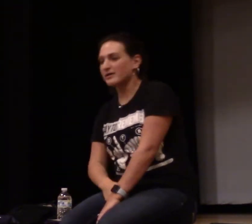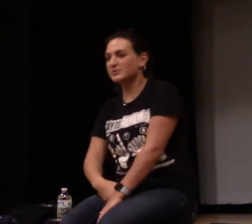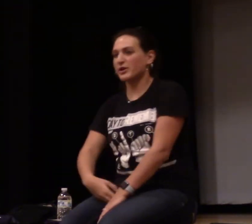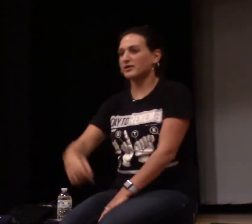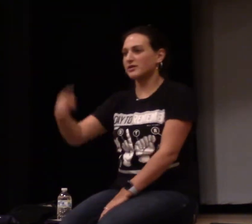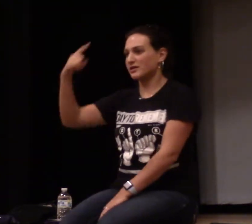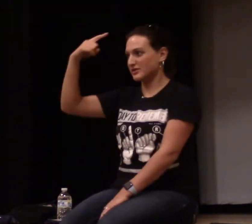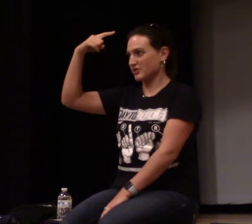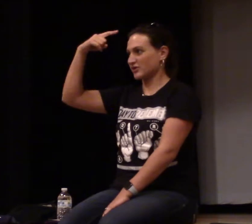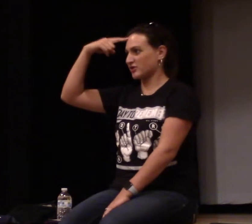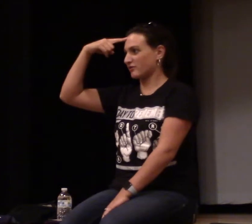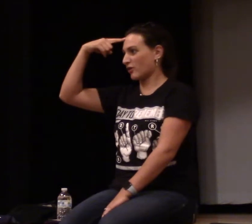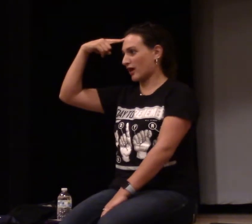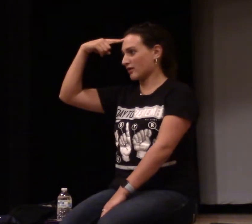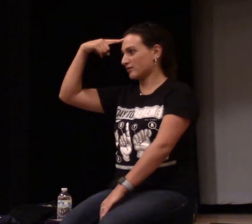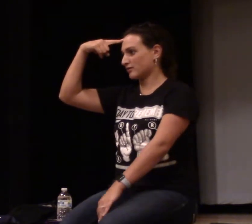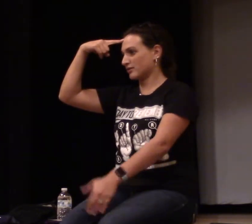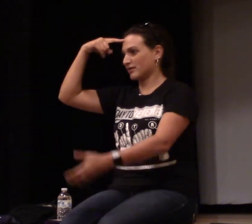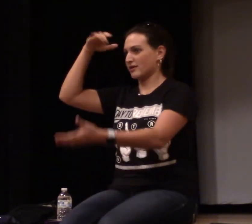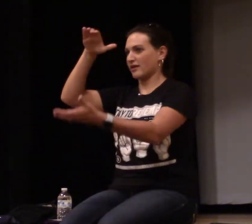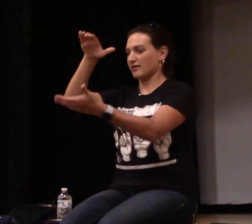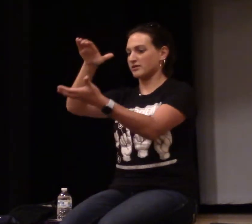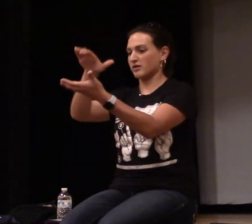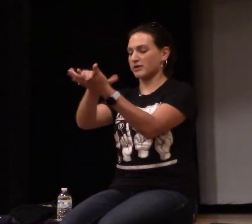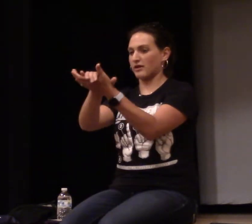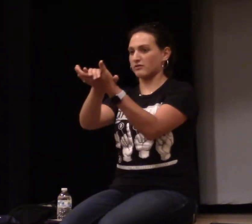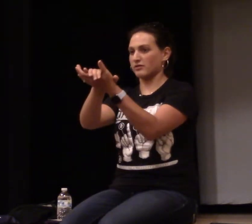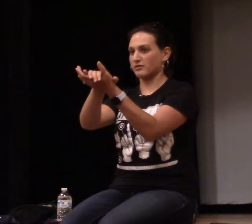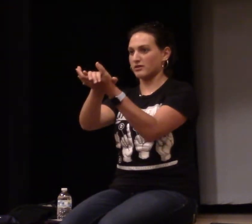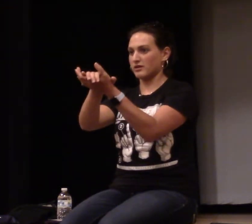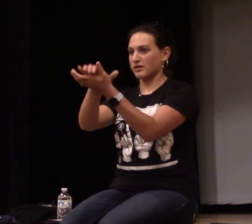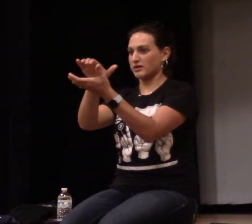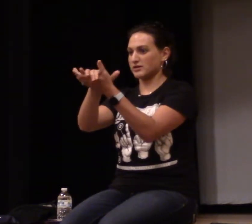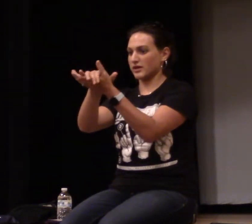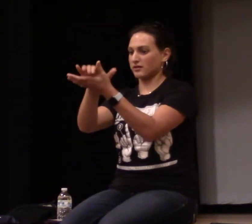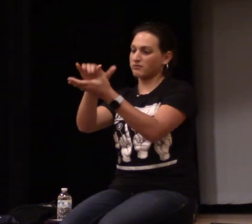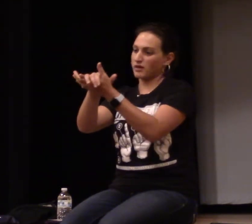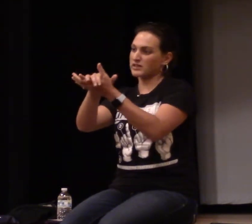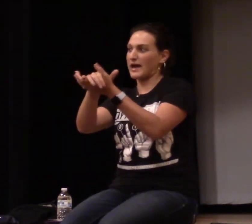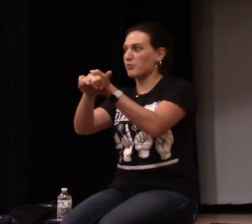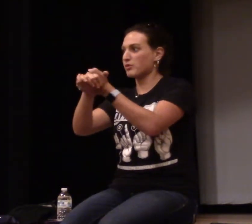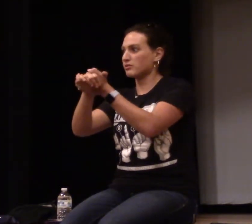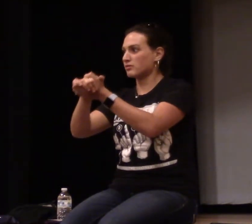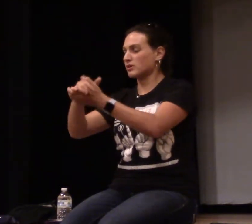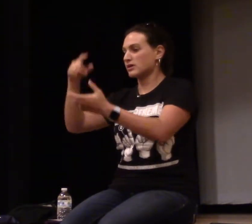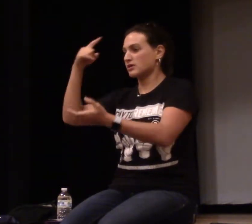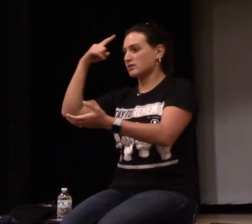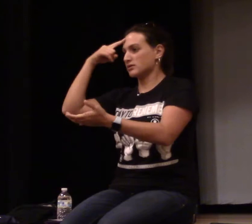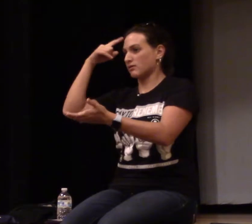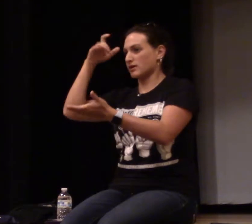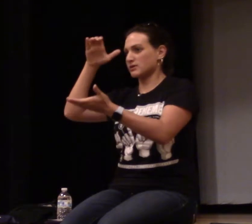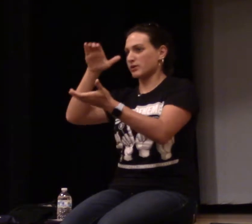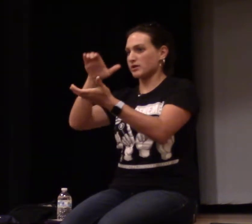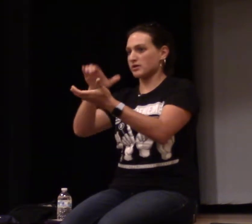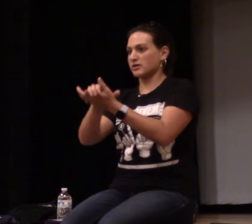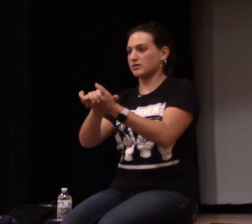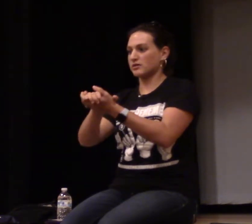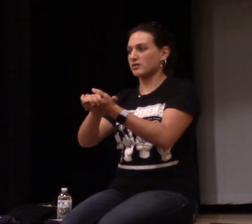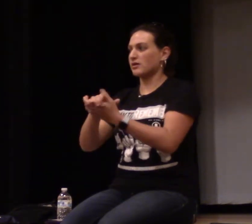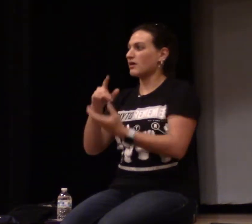Husband, so you touch your forehead, and then you come down into like a clap. So husband, and then